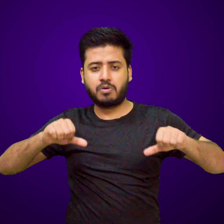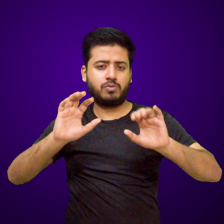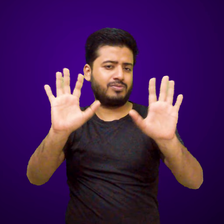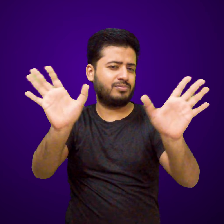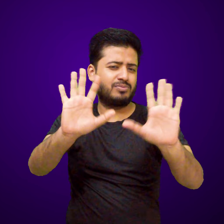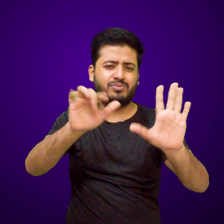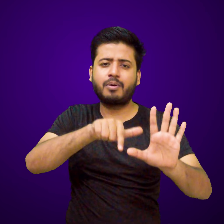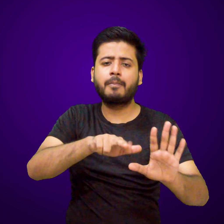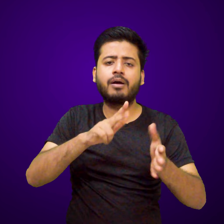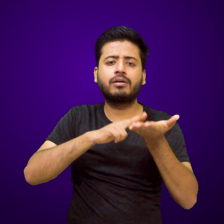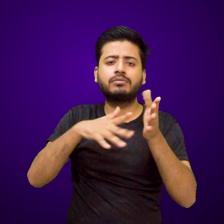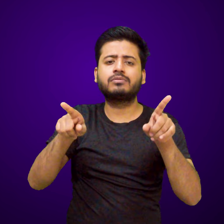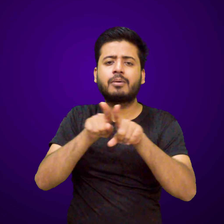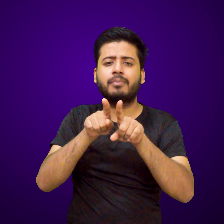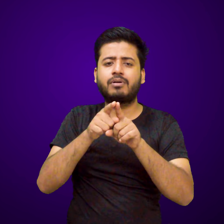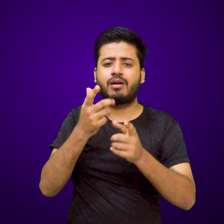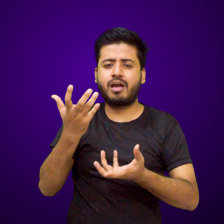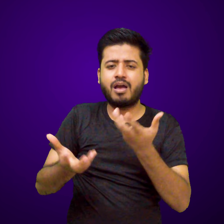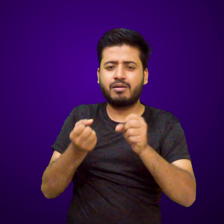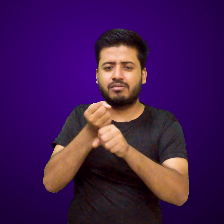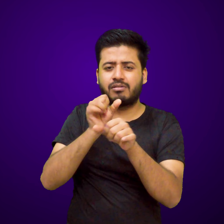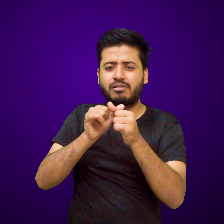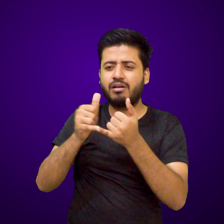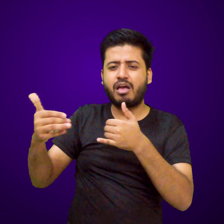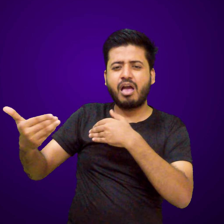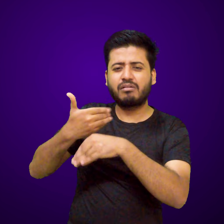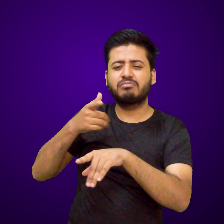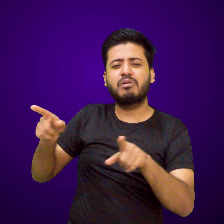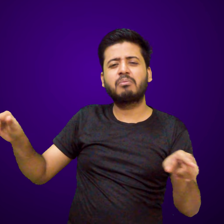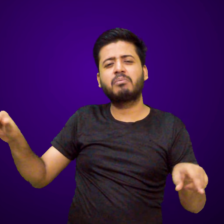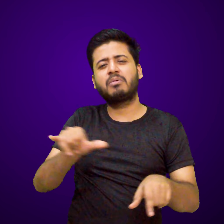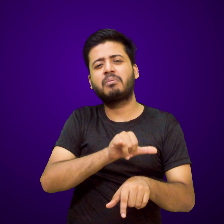Dial. Customer support. You can call Philips customer care at